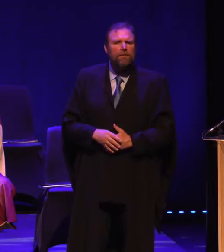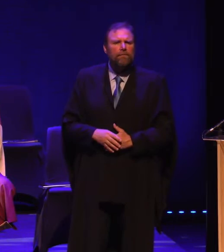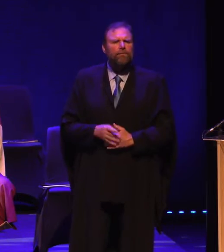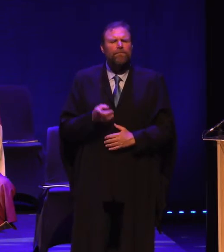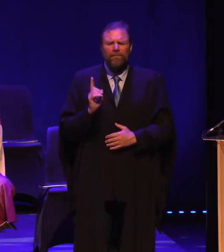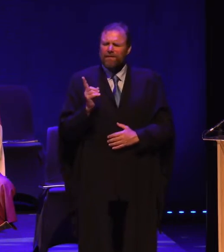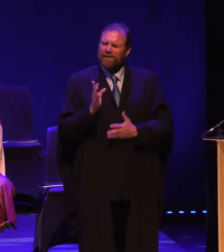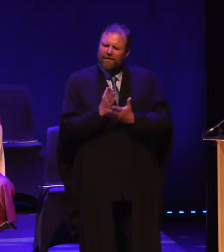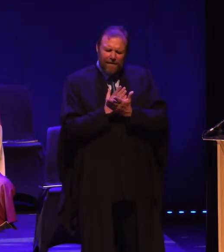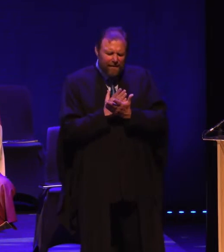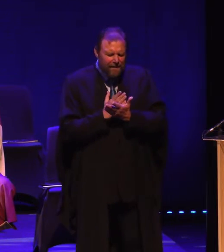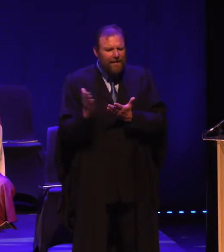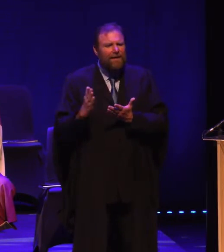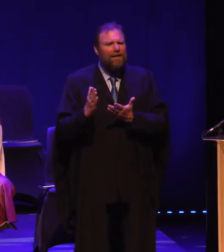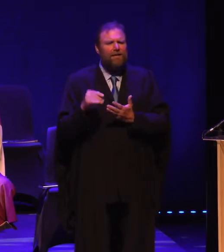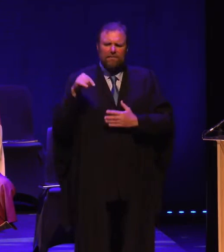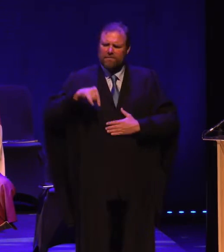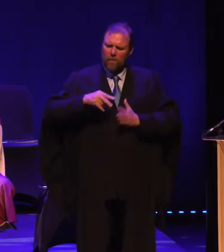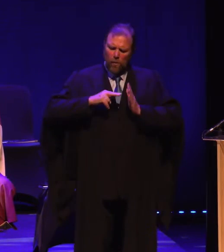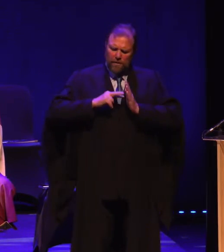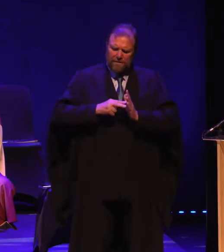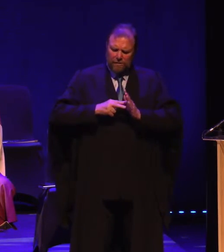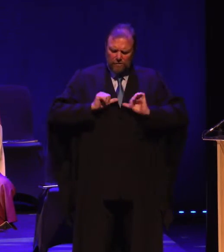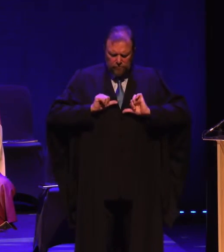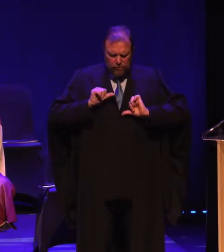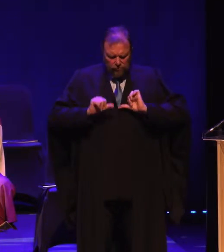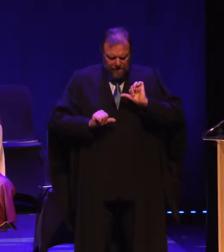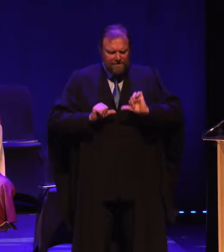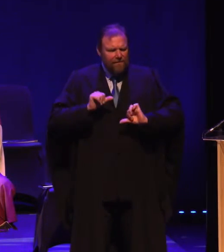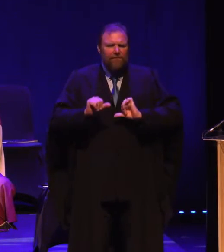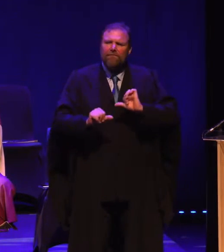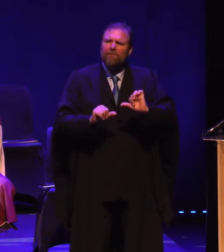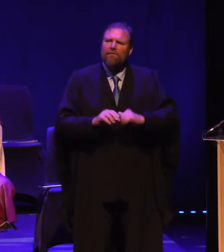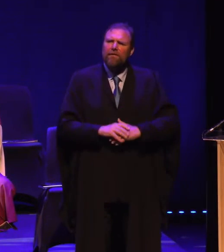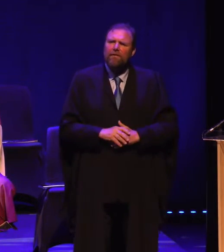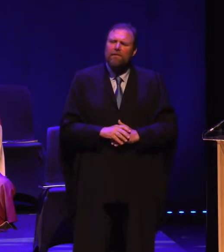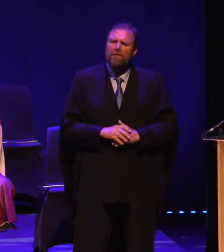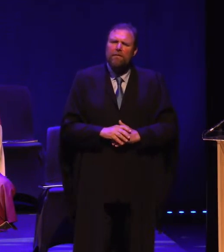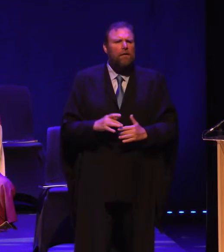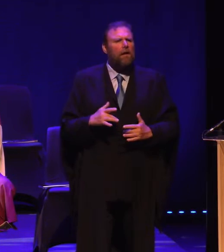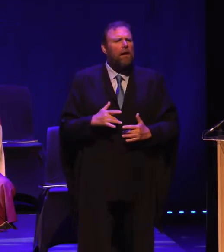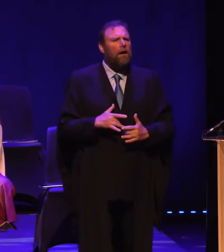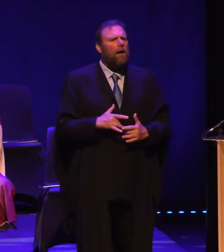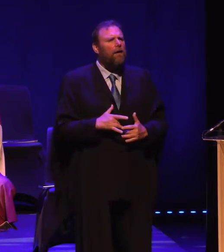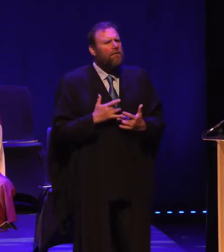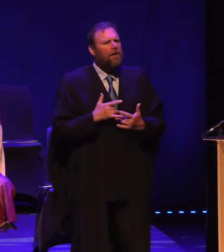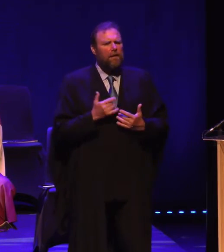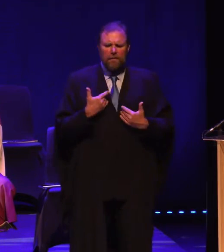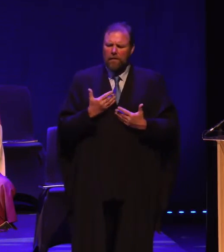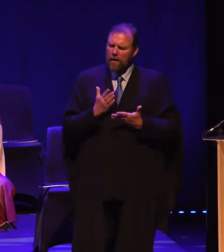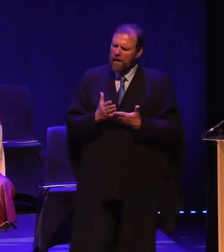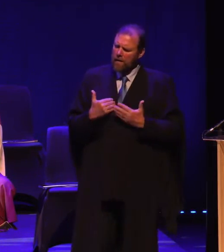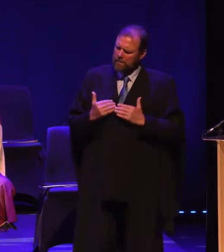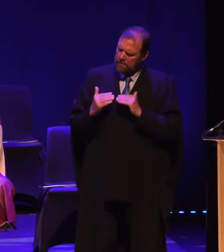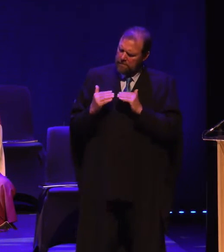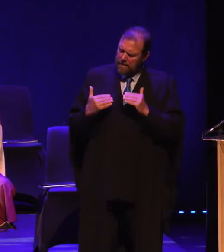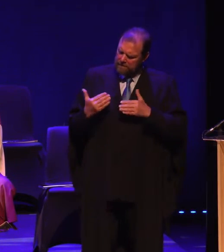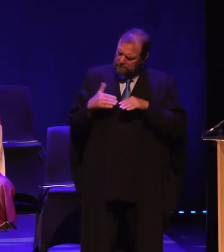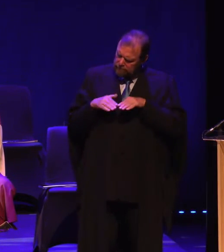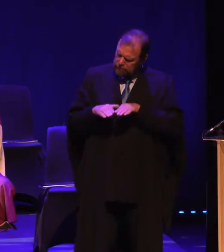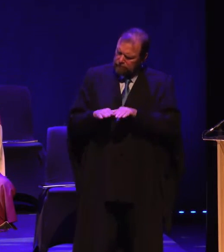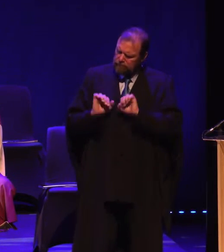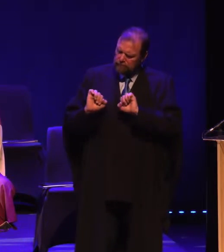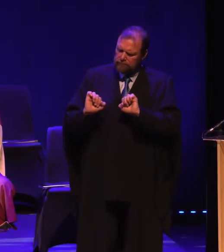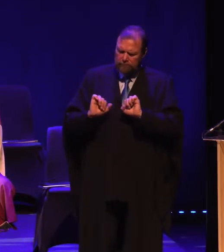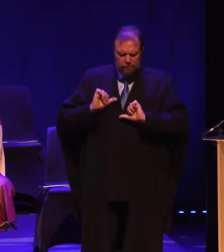is clearly a progressive organisation. I feel very aligned to the approach that you take, whether it be your ethical